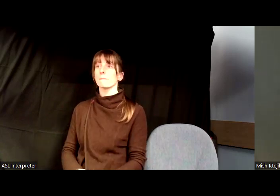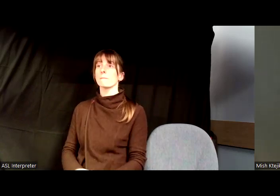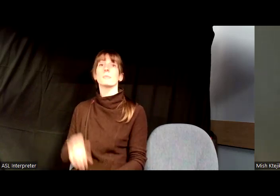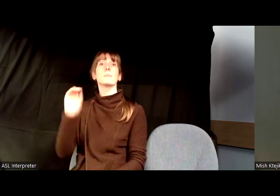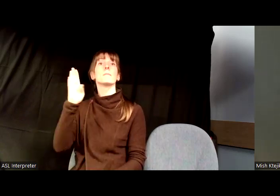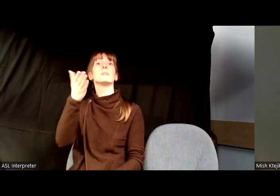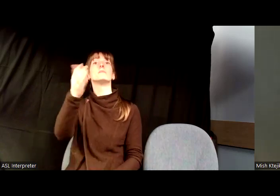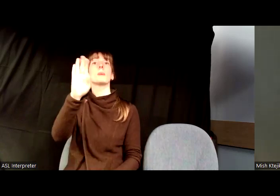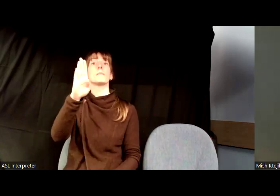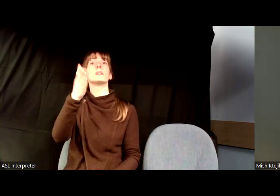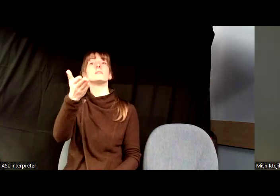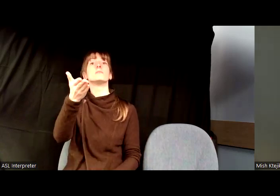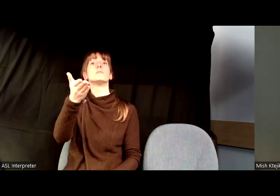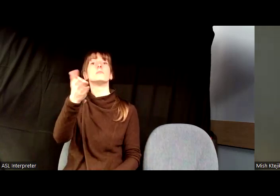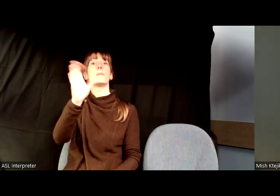Oh.